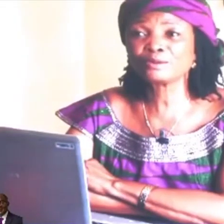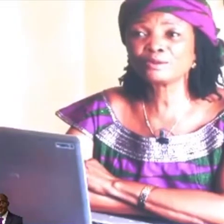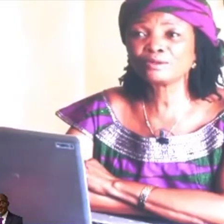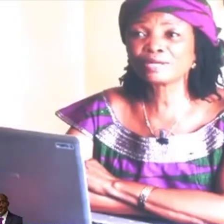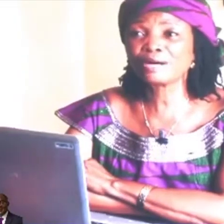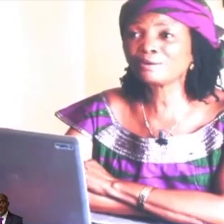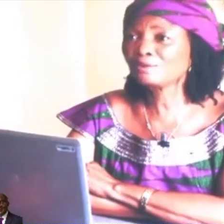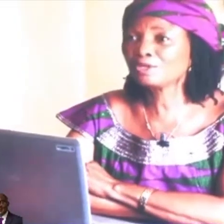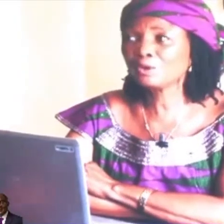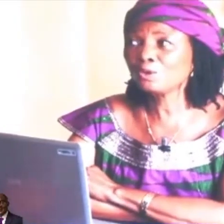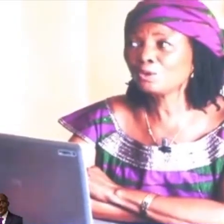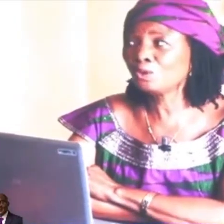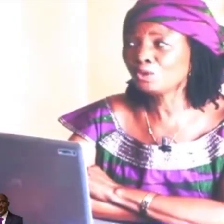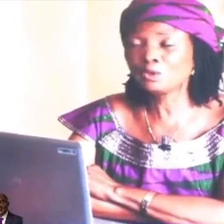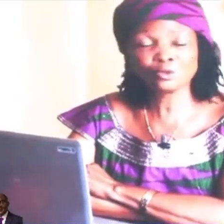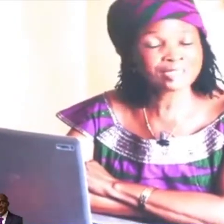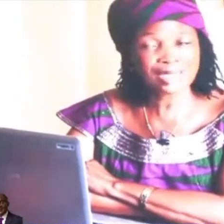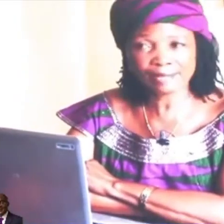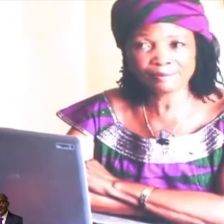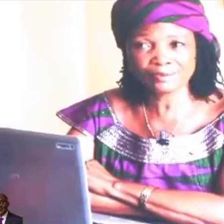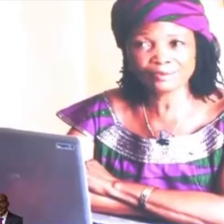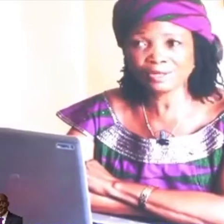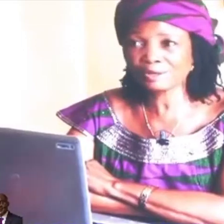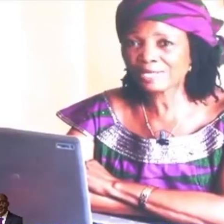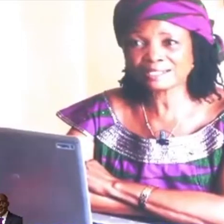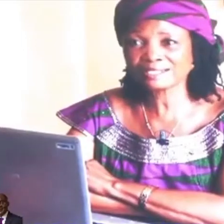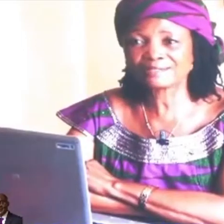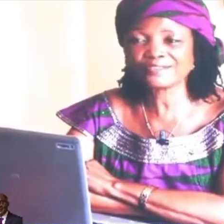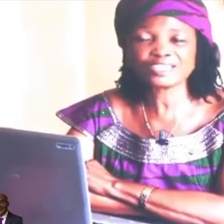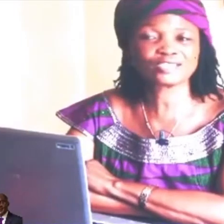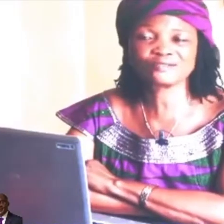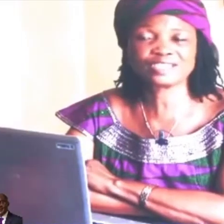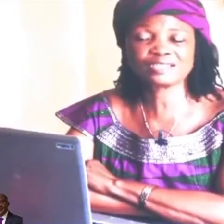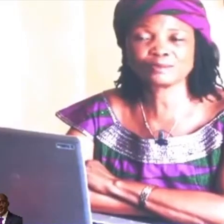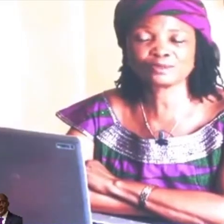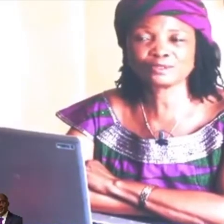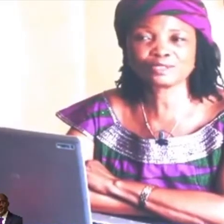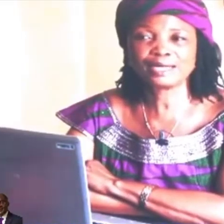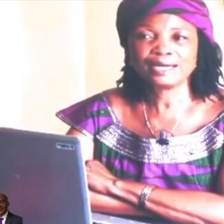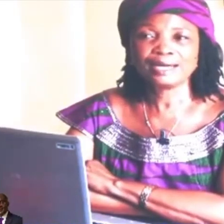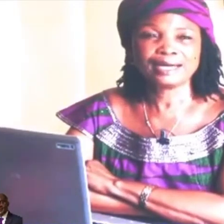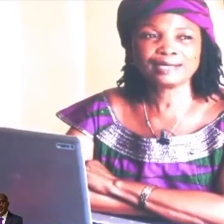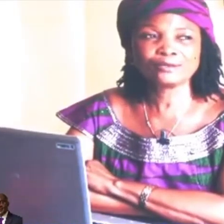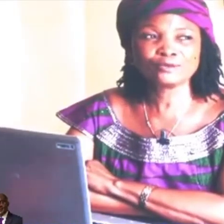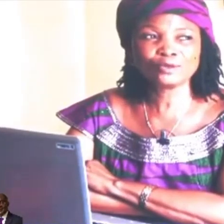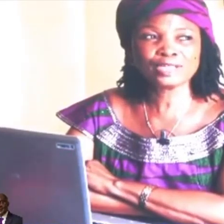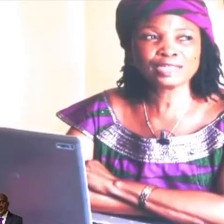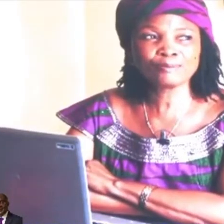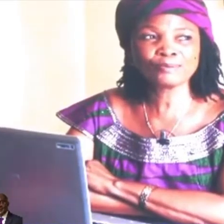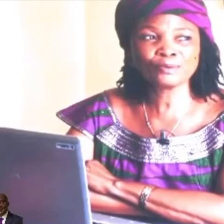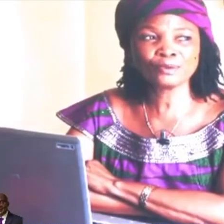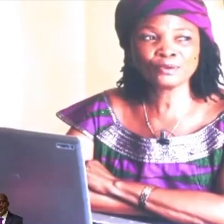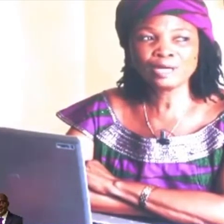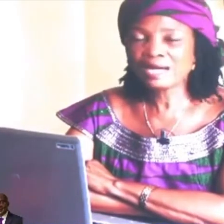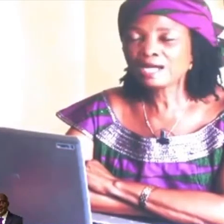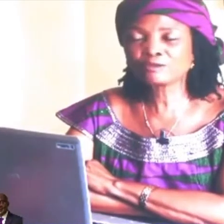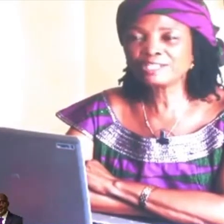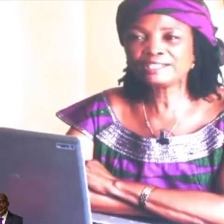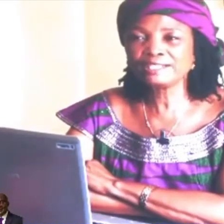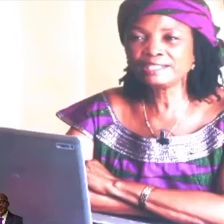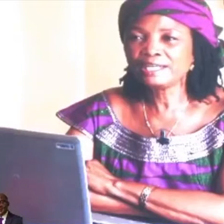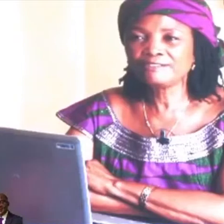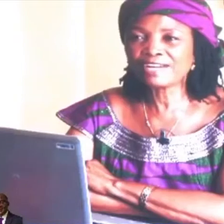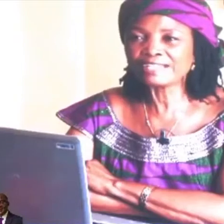vegetable around the whole time. We get fresh vegetables. And you don't hear people